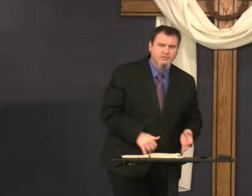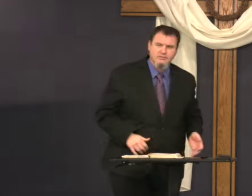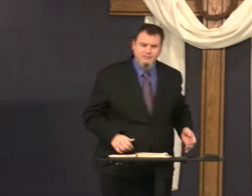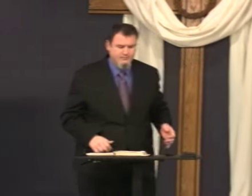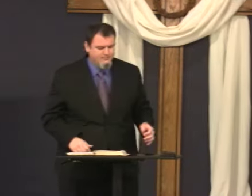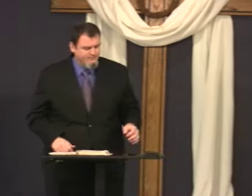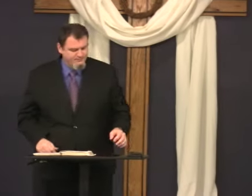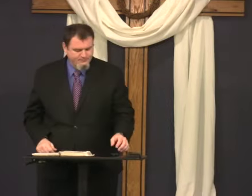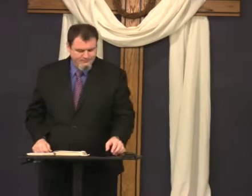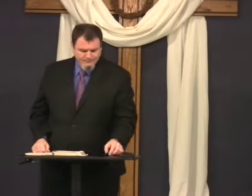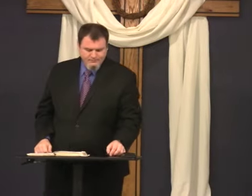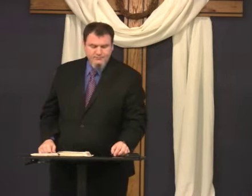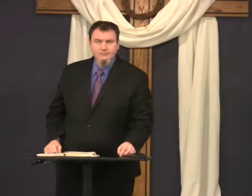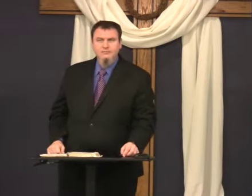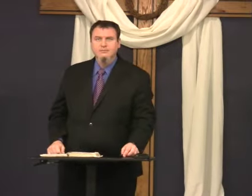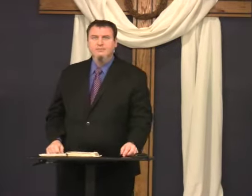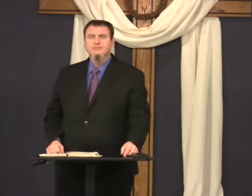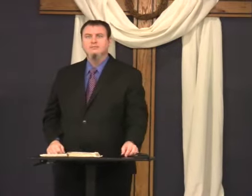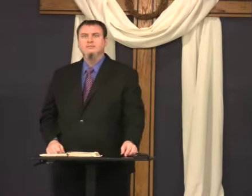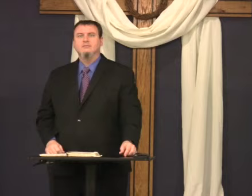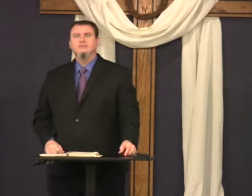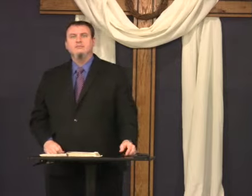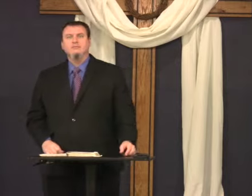And they weren't prepared for that.